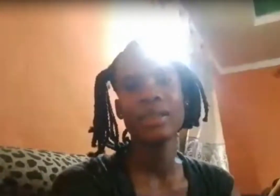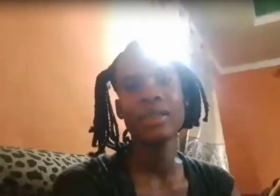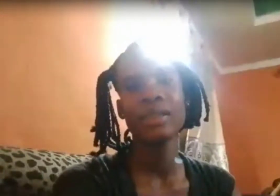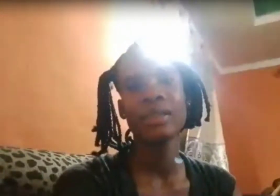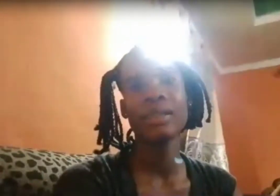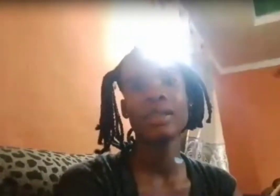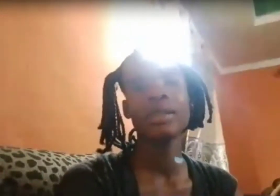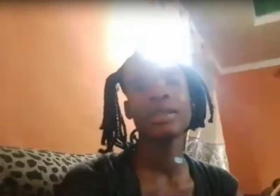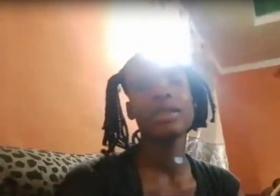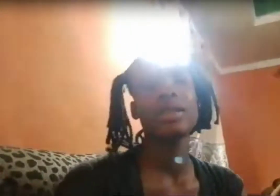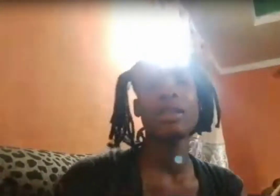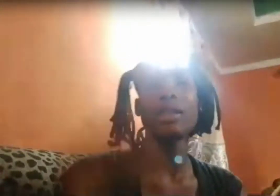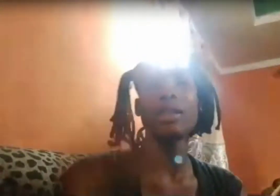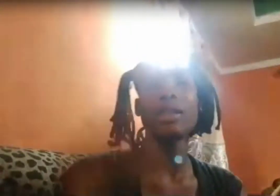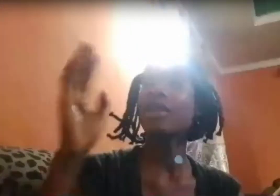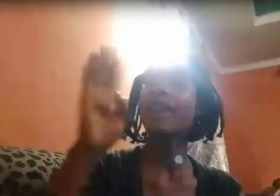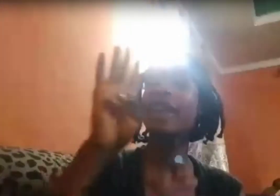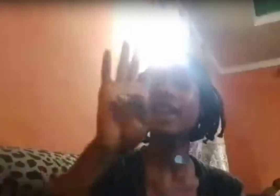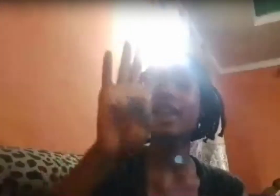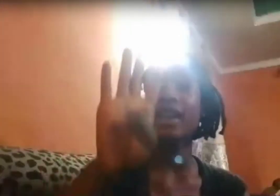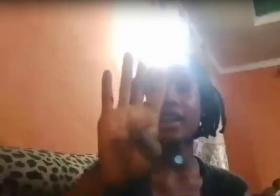Beautiful. Beautiful. So can you go over it again?